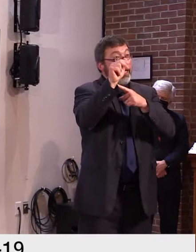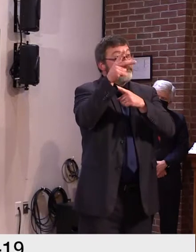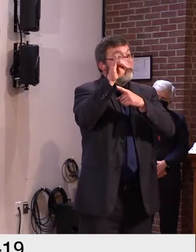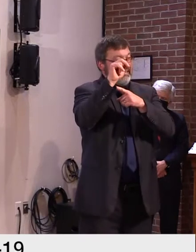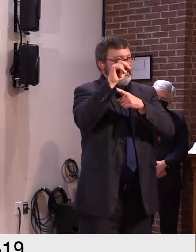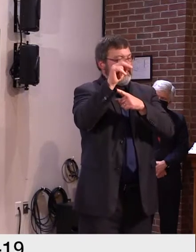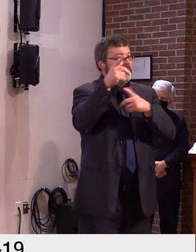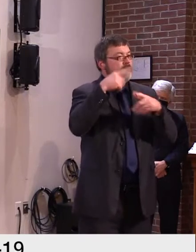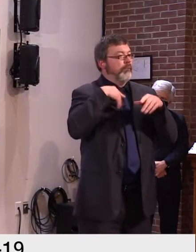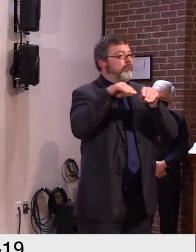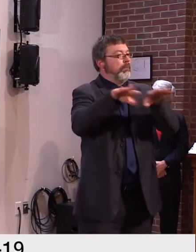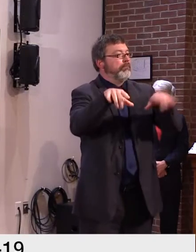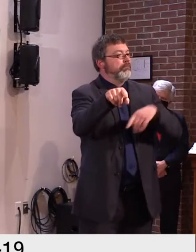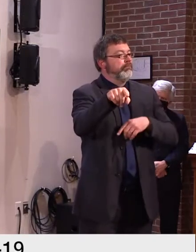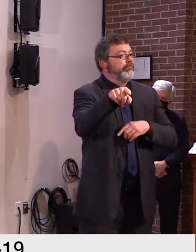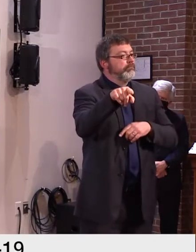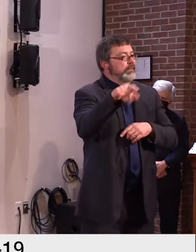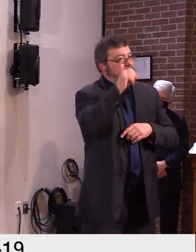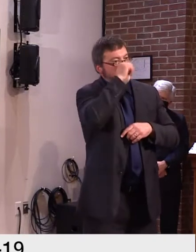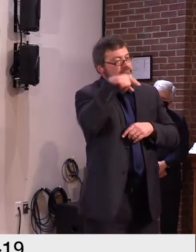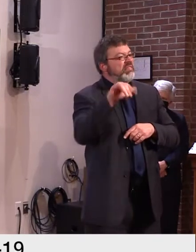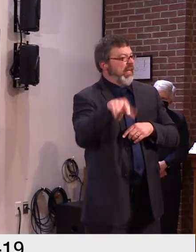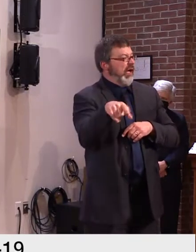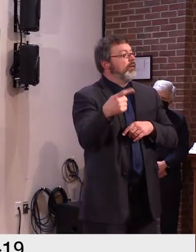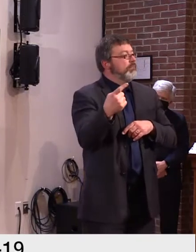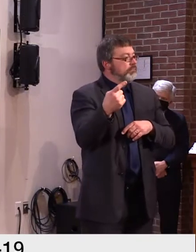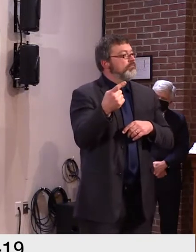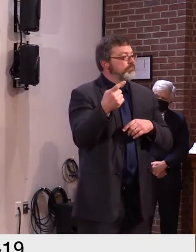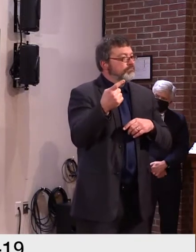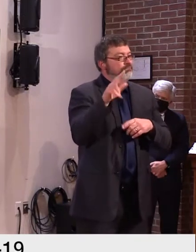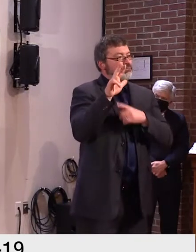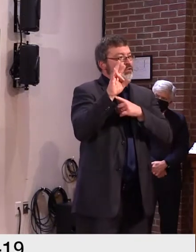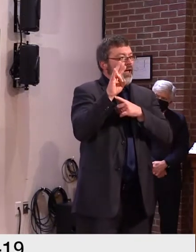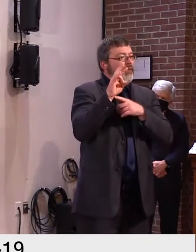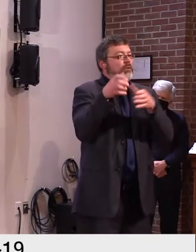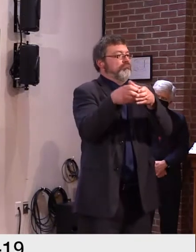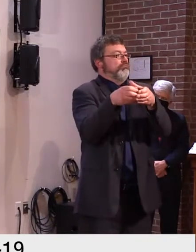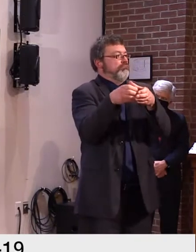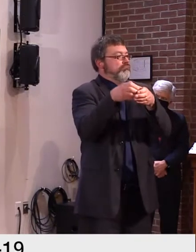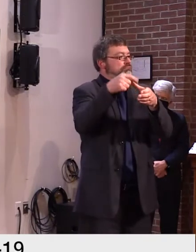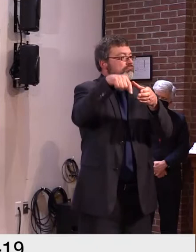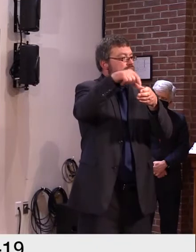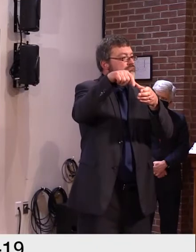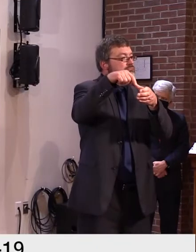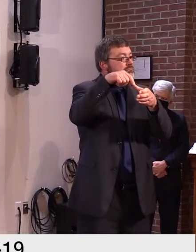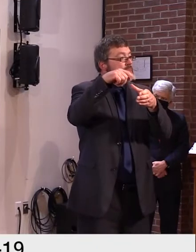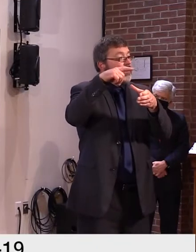in the past couple of weeks or visited the farm stand, you are not at risk either.